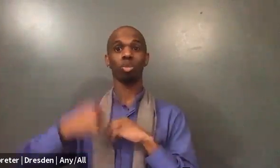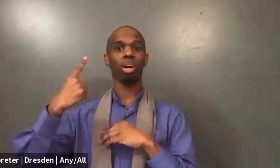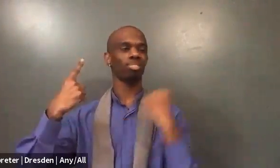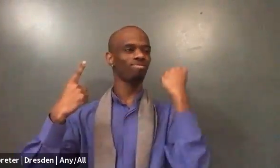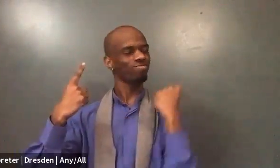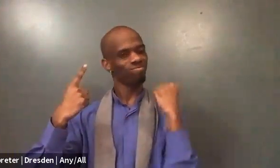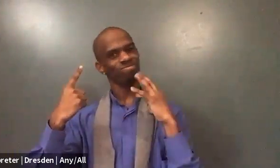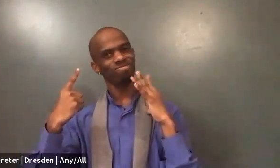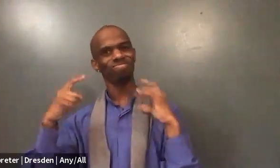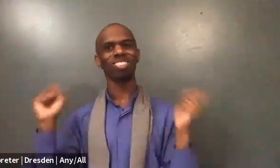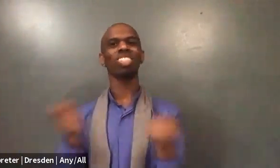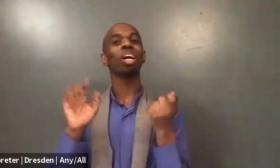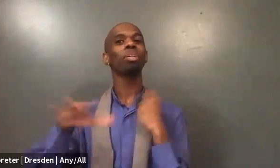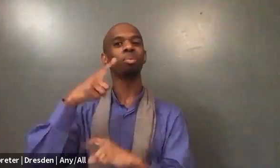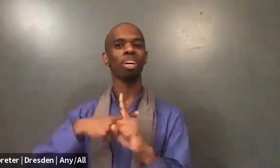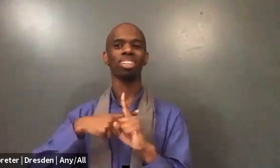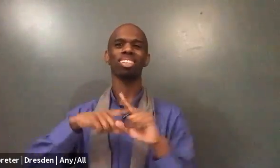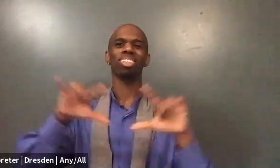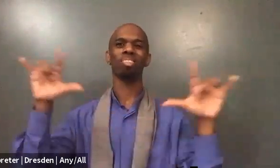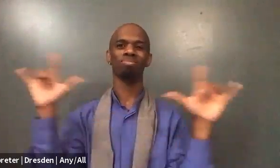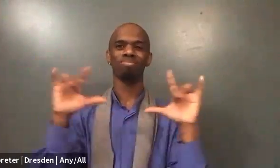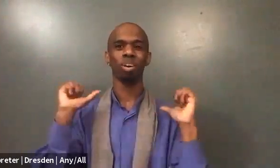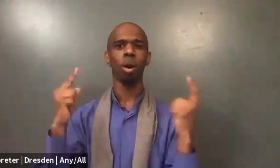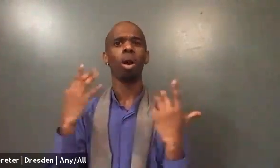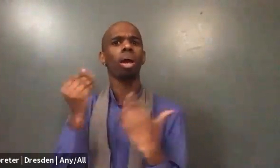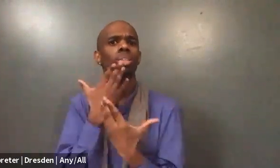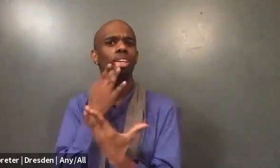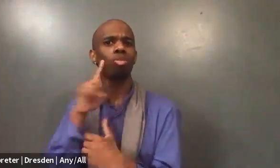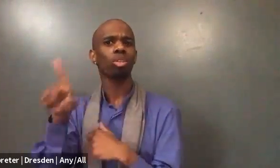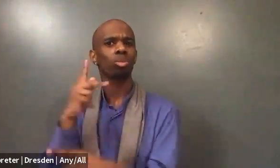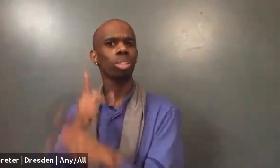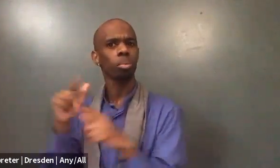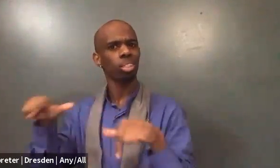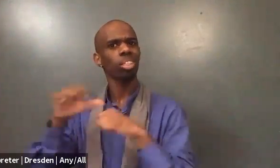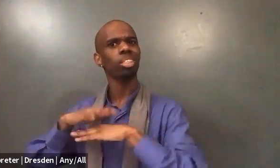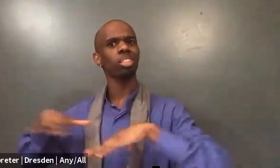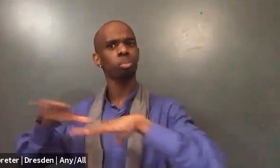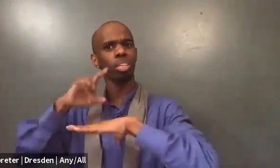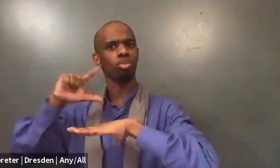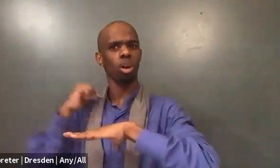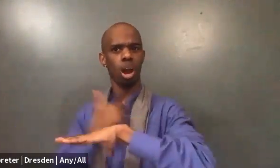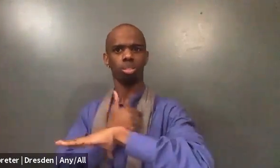y'all. Wopila. Miigwech for holding space for us, Rebecca. Miigwech.